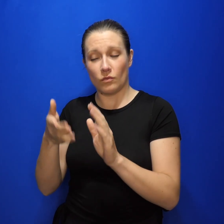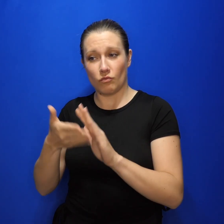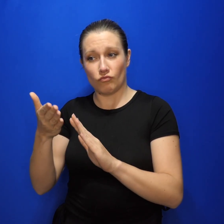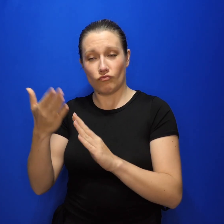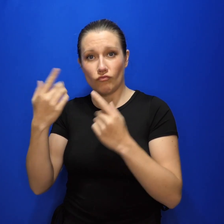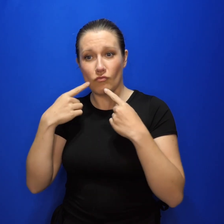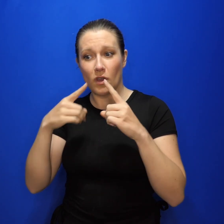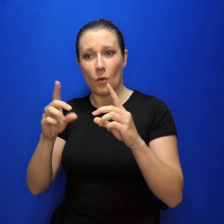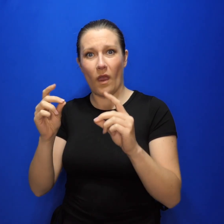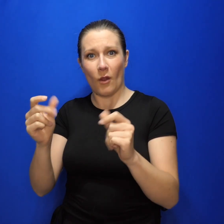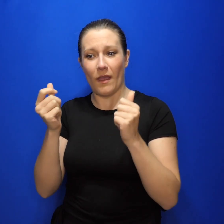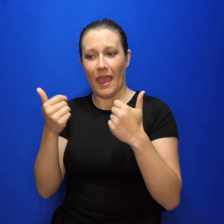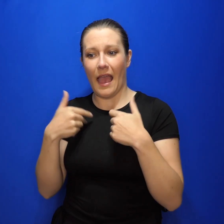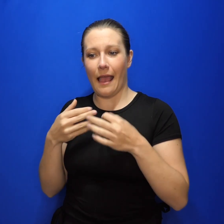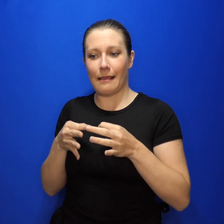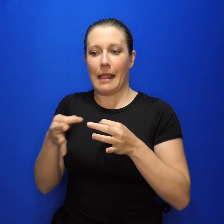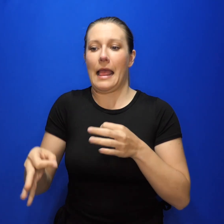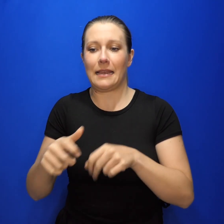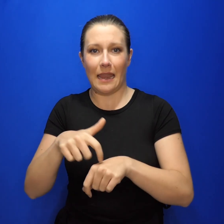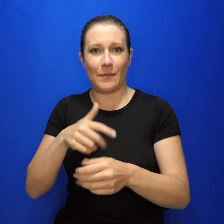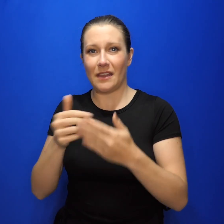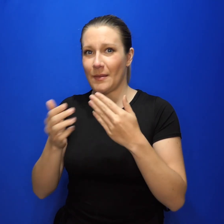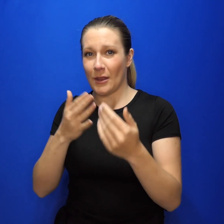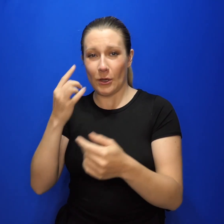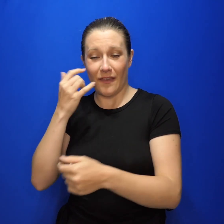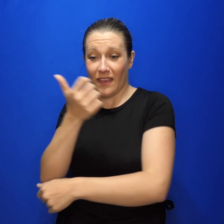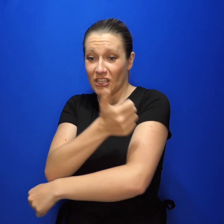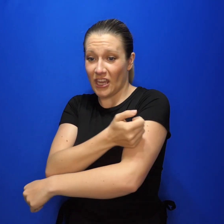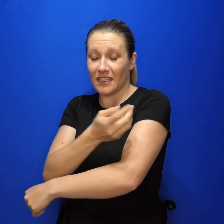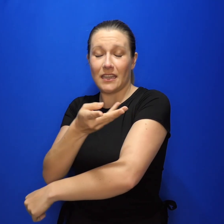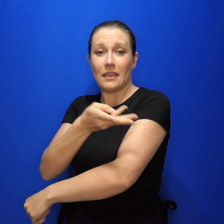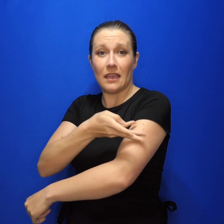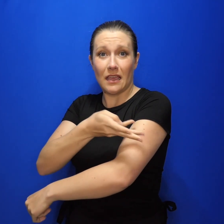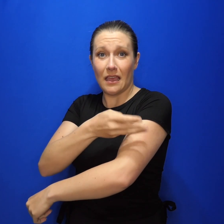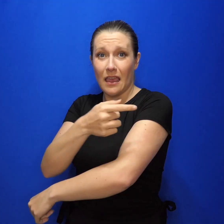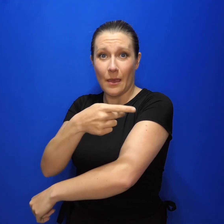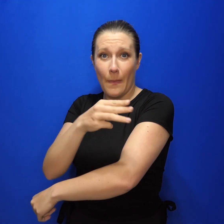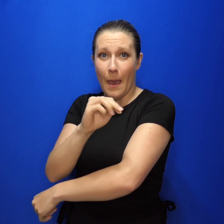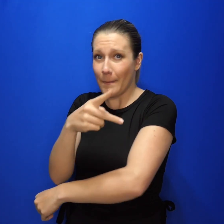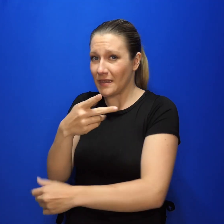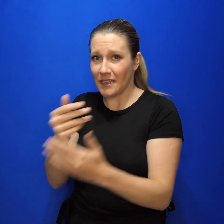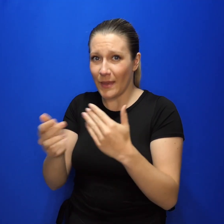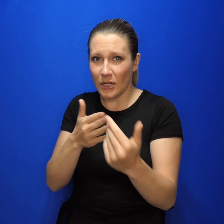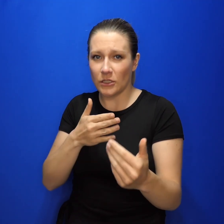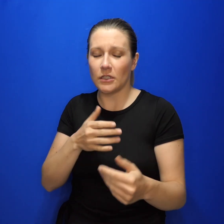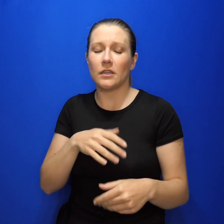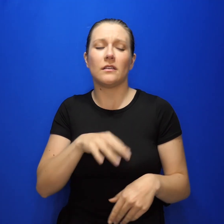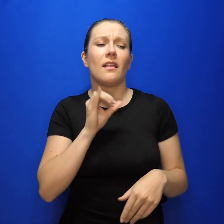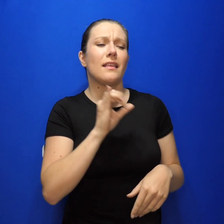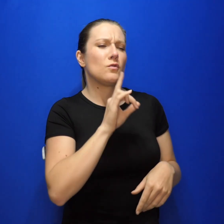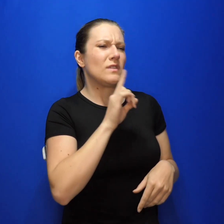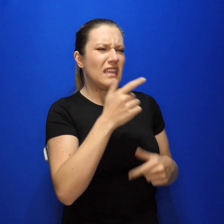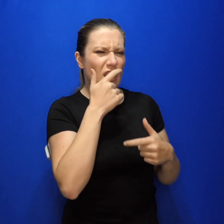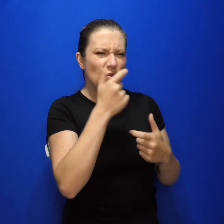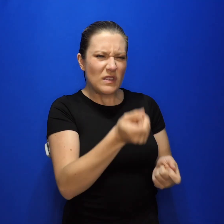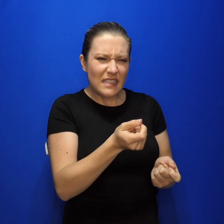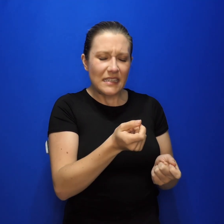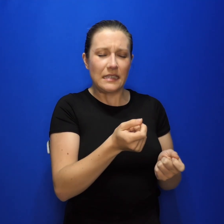lag time, whether I'm injecting it or pumping it. Which is really interesting, because pre-bolusing is